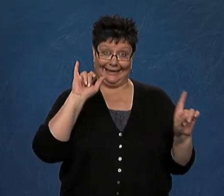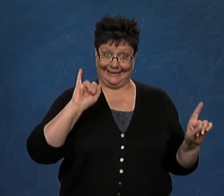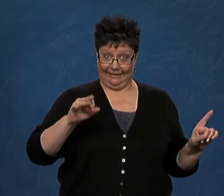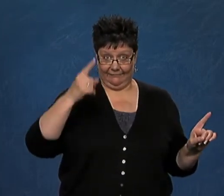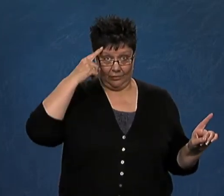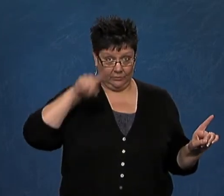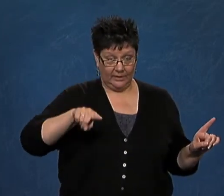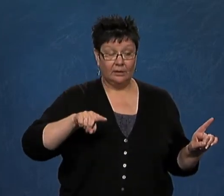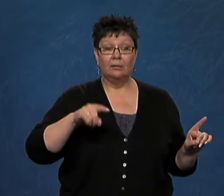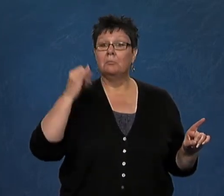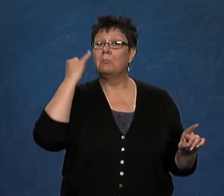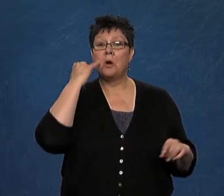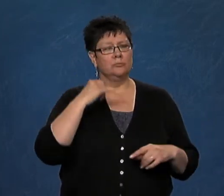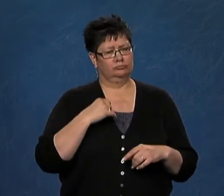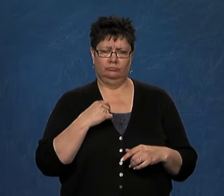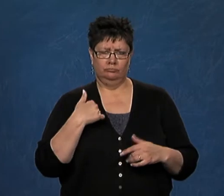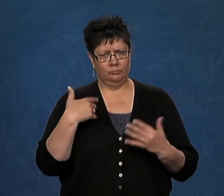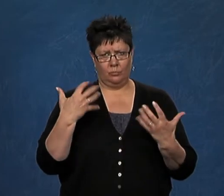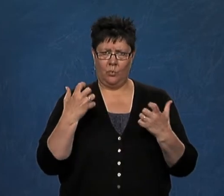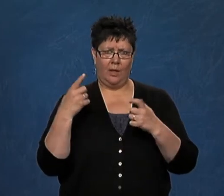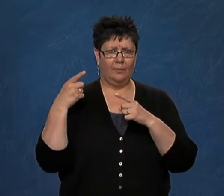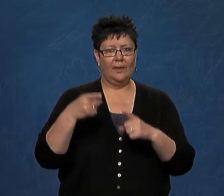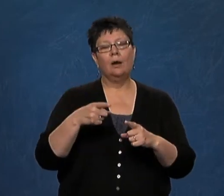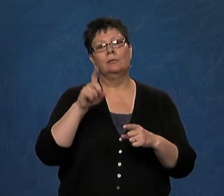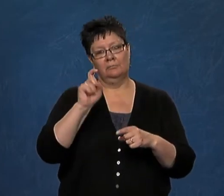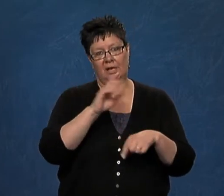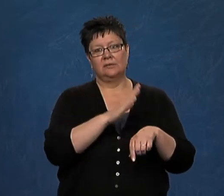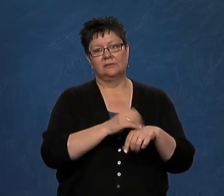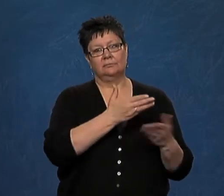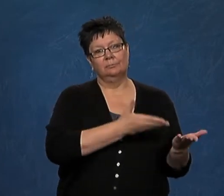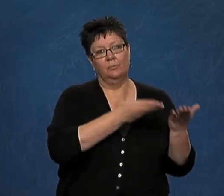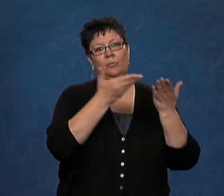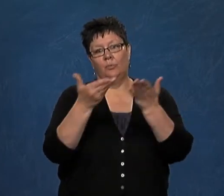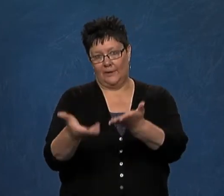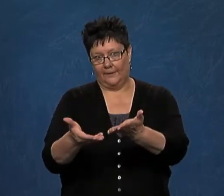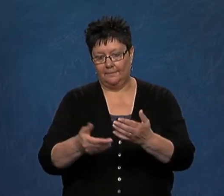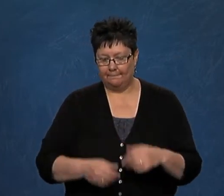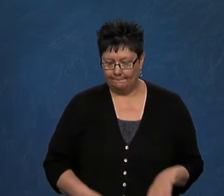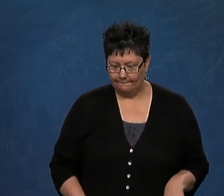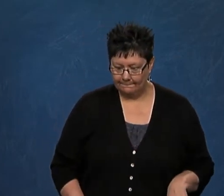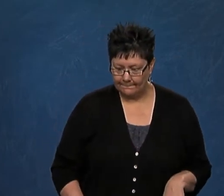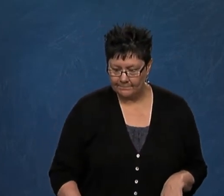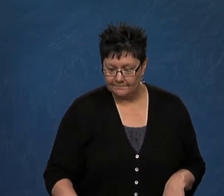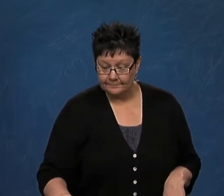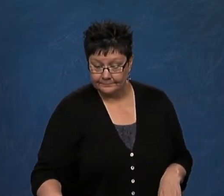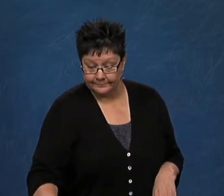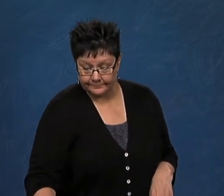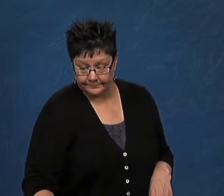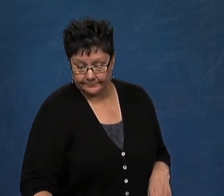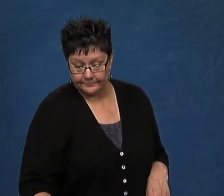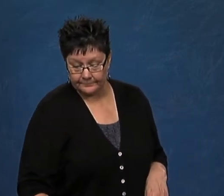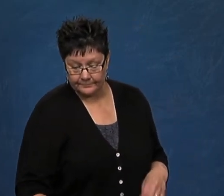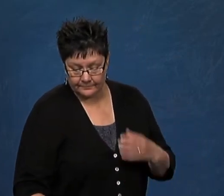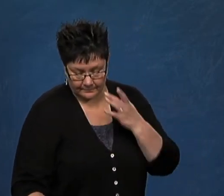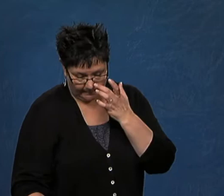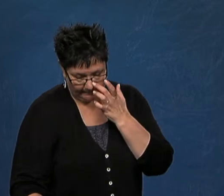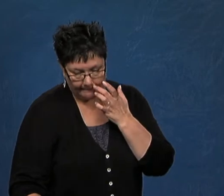That's allowable. If they agree, if they do want to be there, then they will be brought to the actual courthouse.